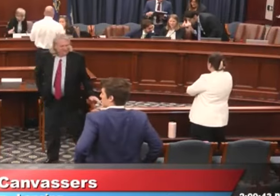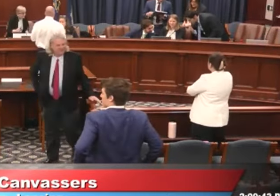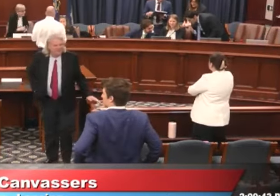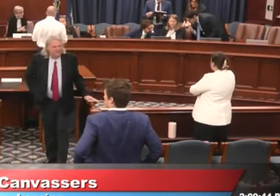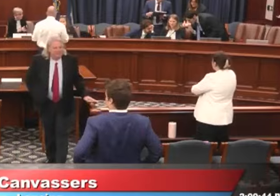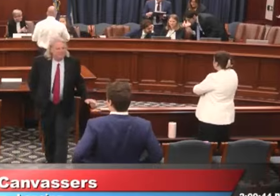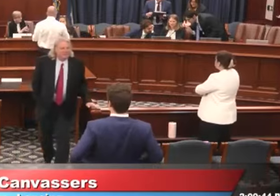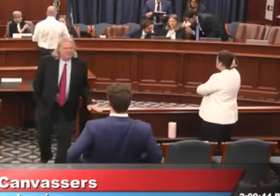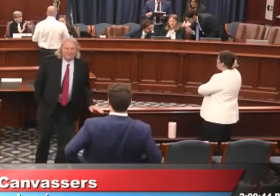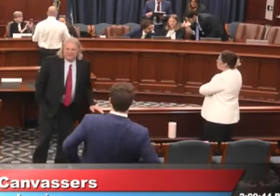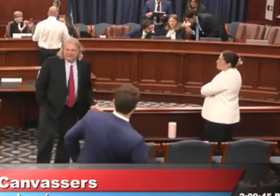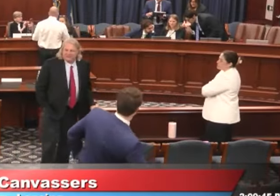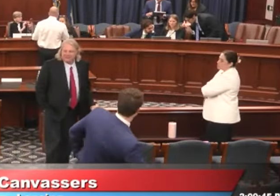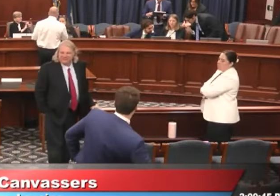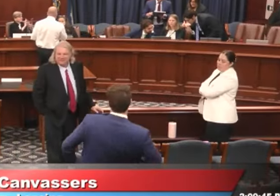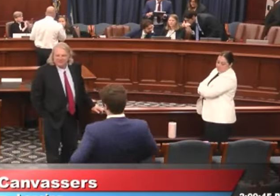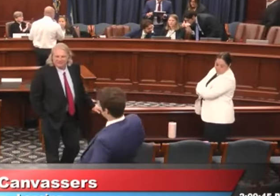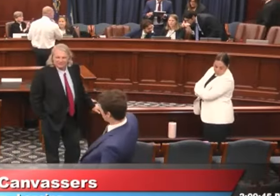No.